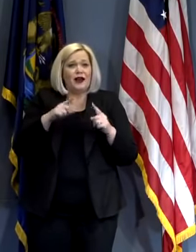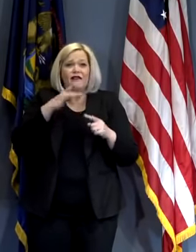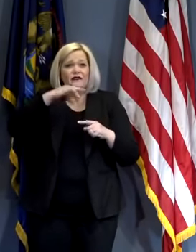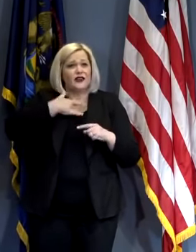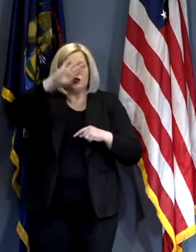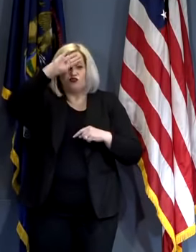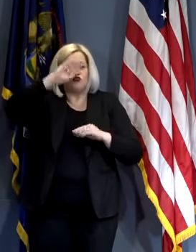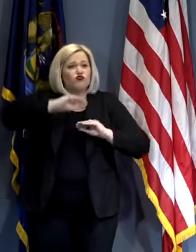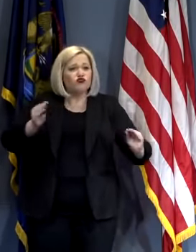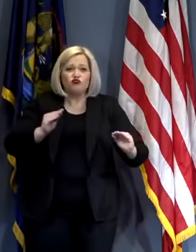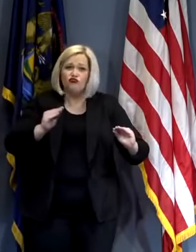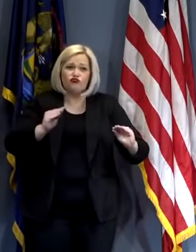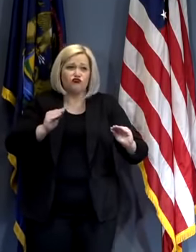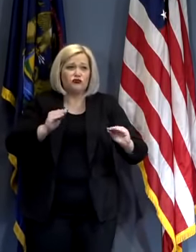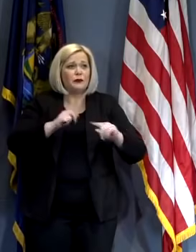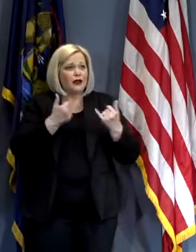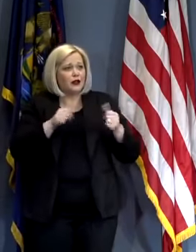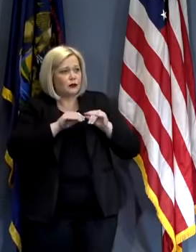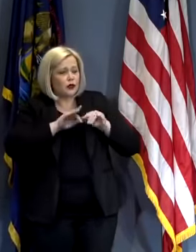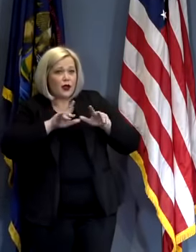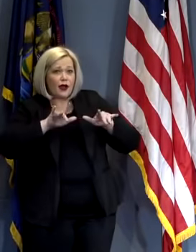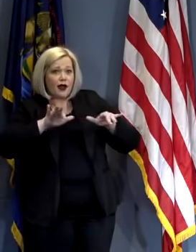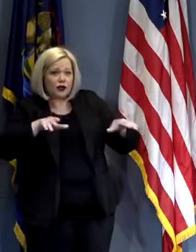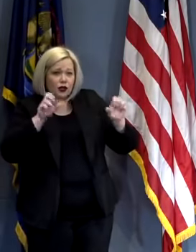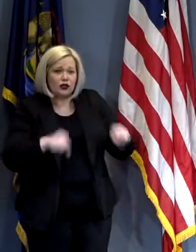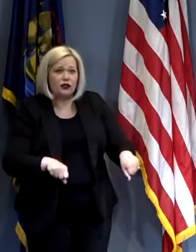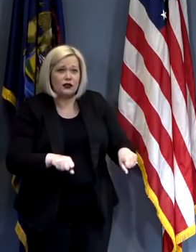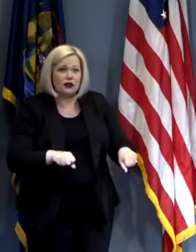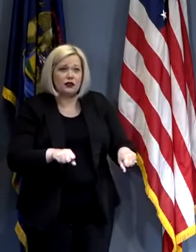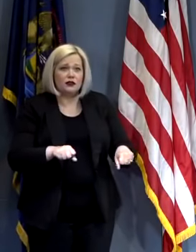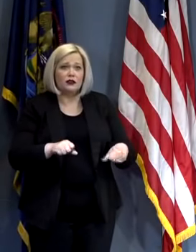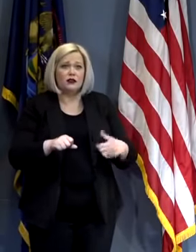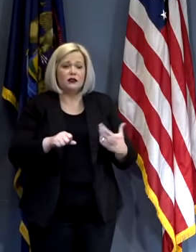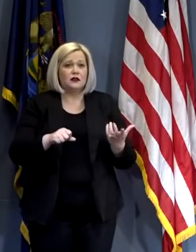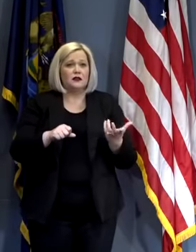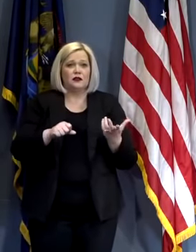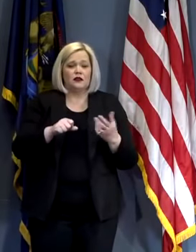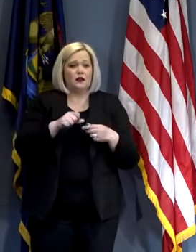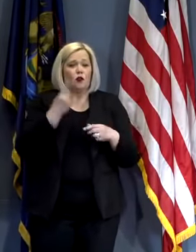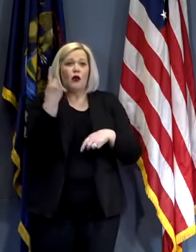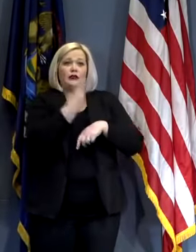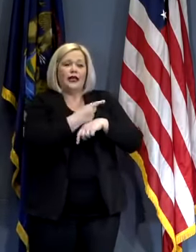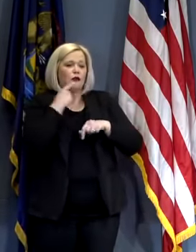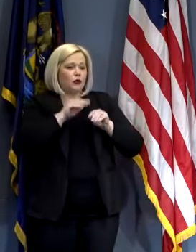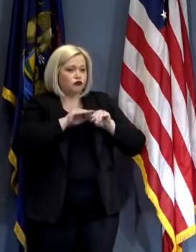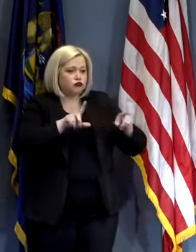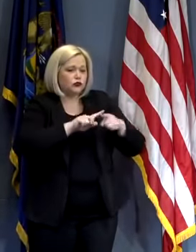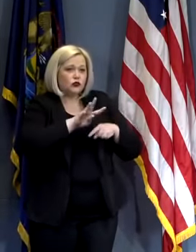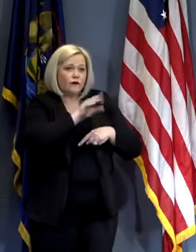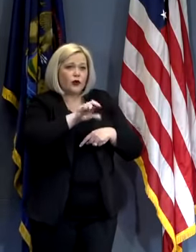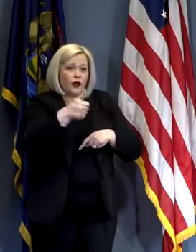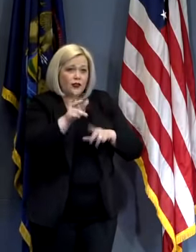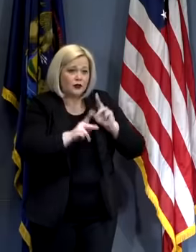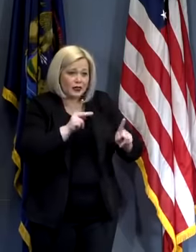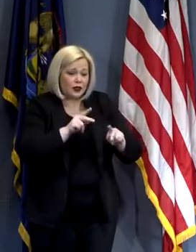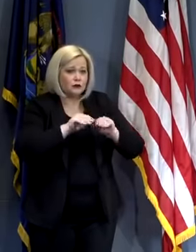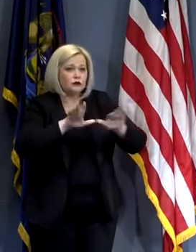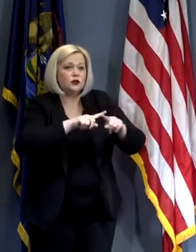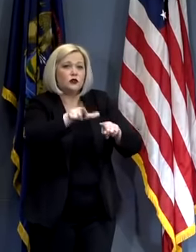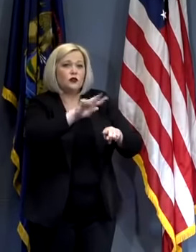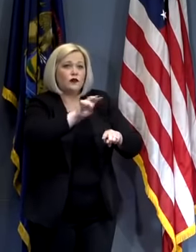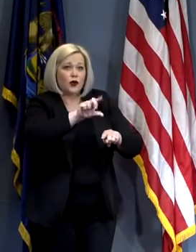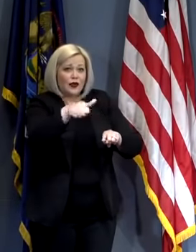it and be infecting others. 41 day that turns into thousands over the next days. This